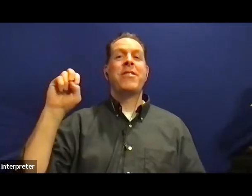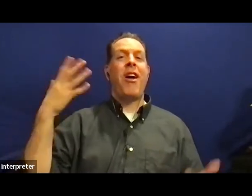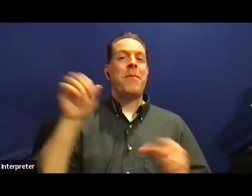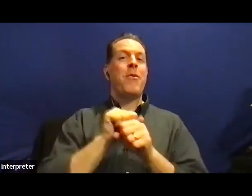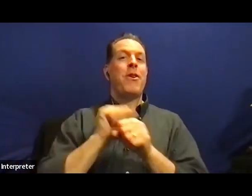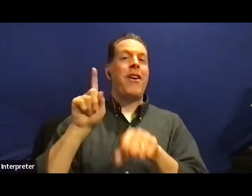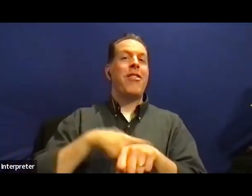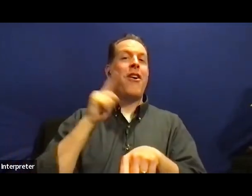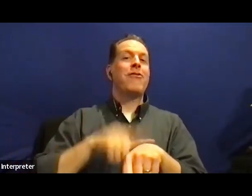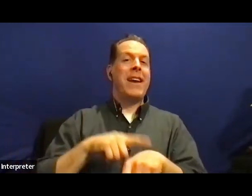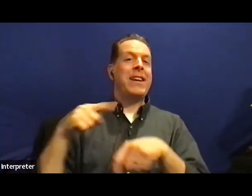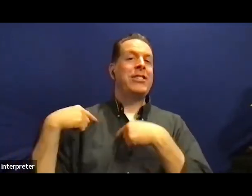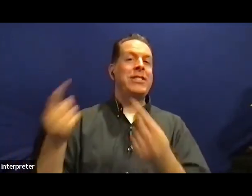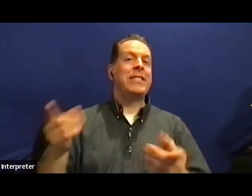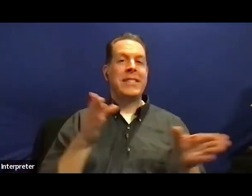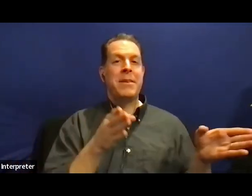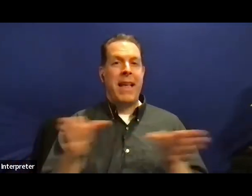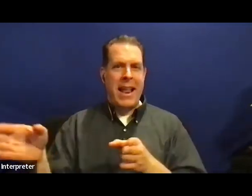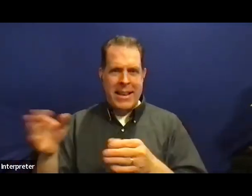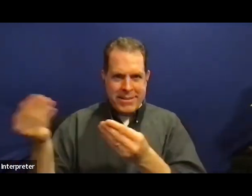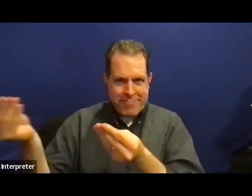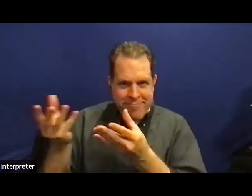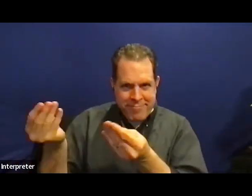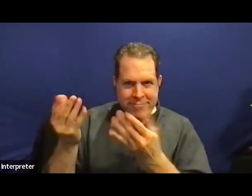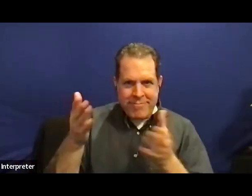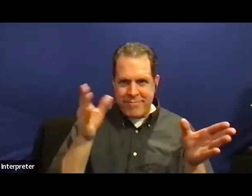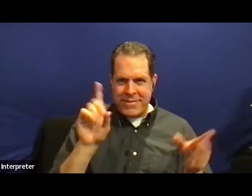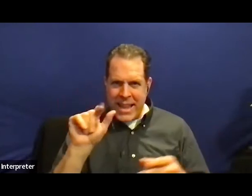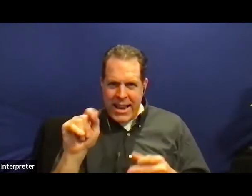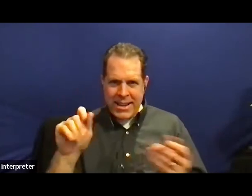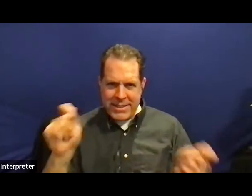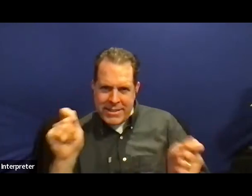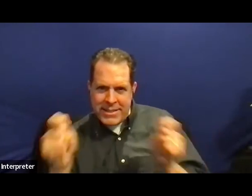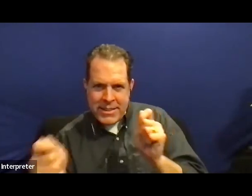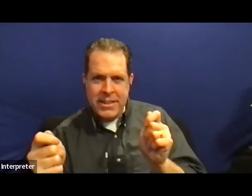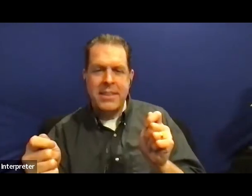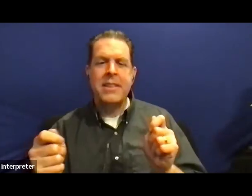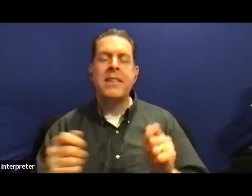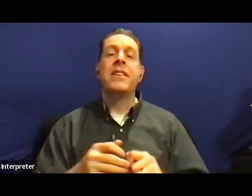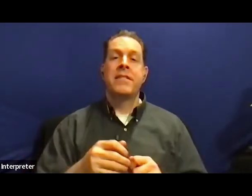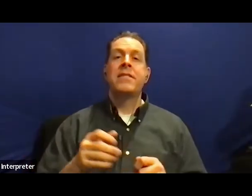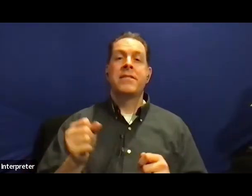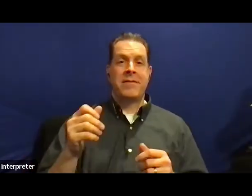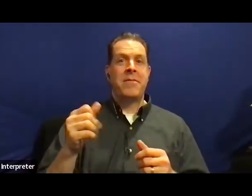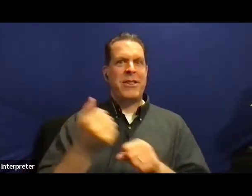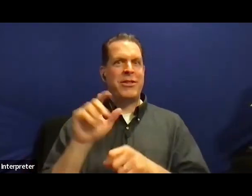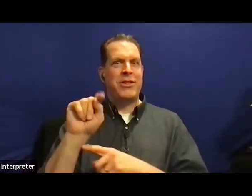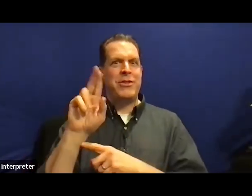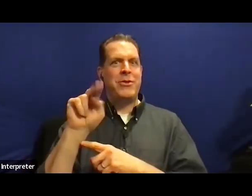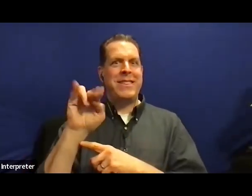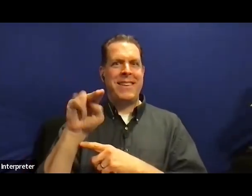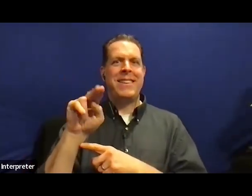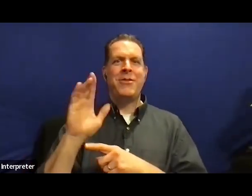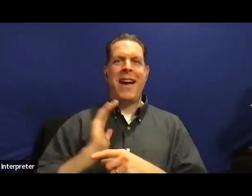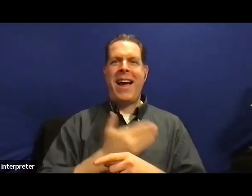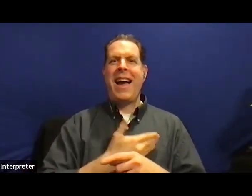planning that is informed by data and specific evidence-based tools. Be sure to tune into our study session